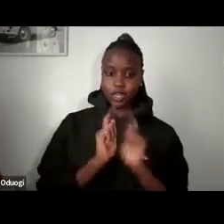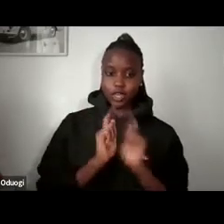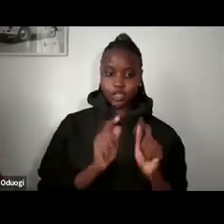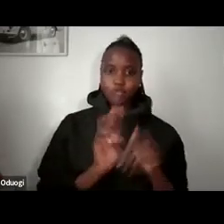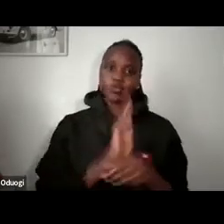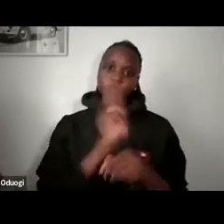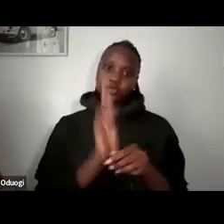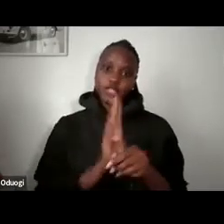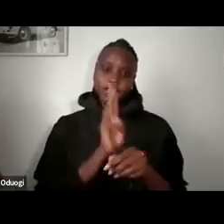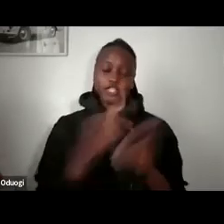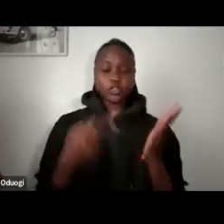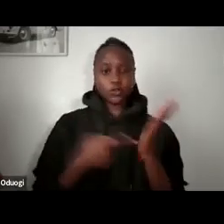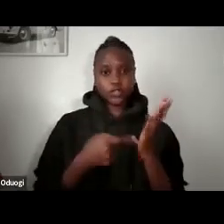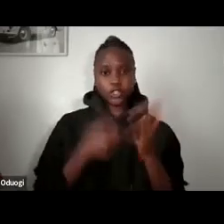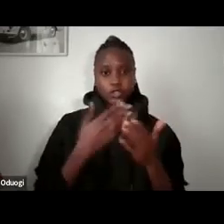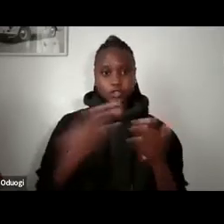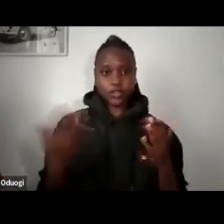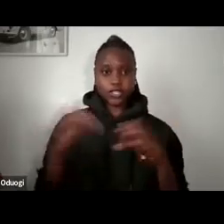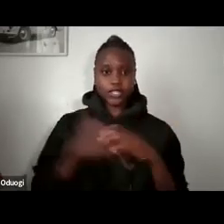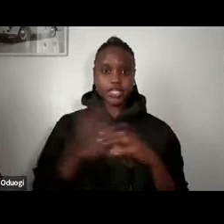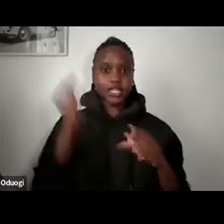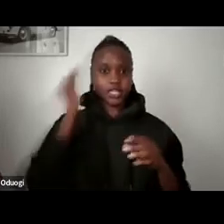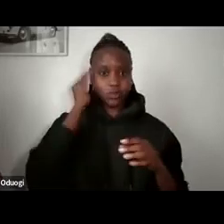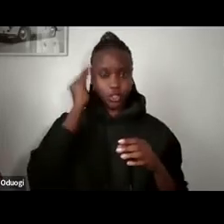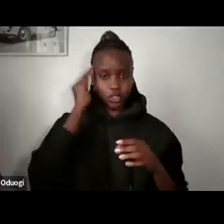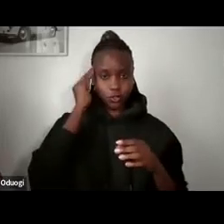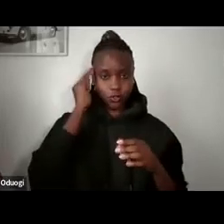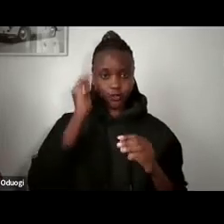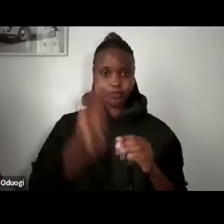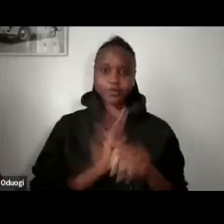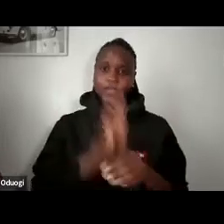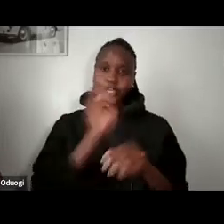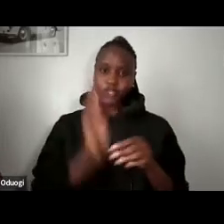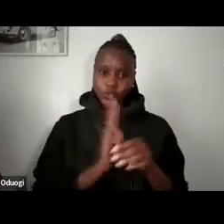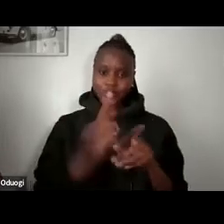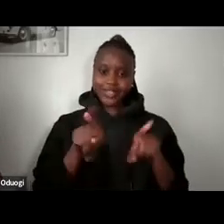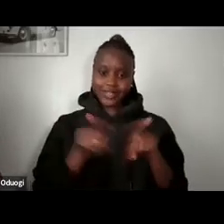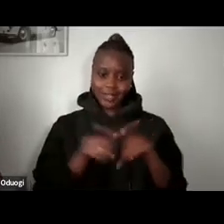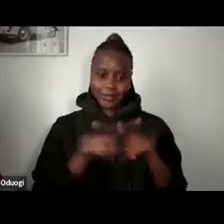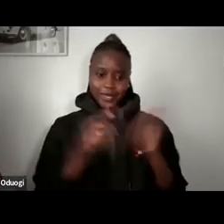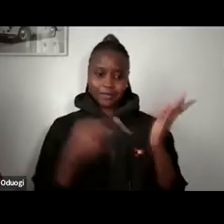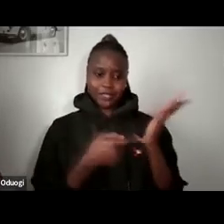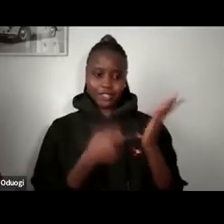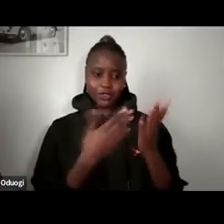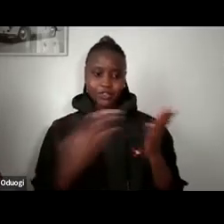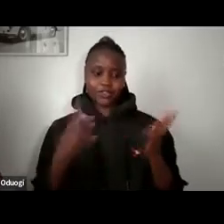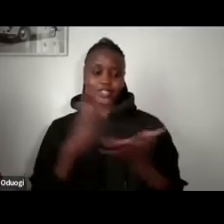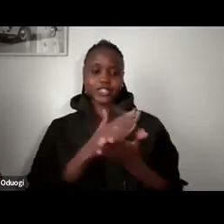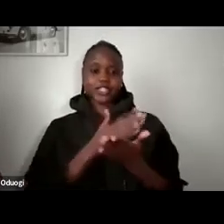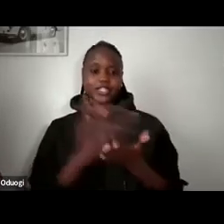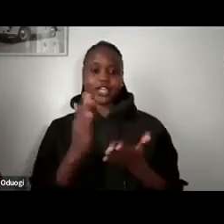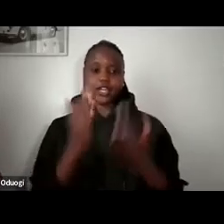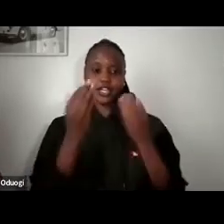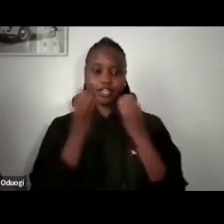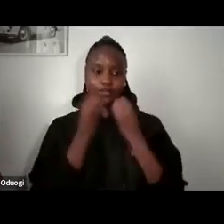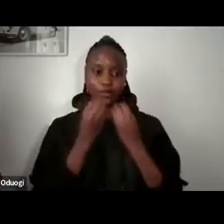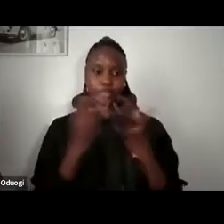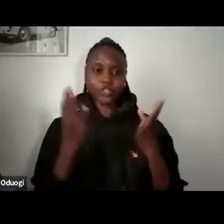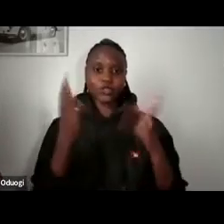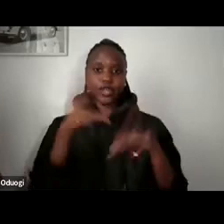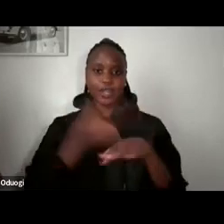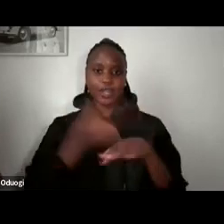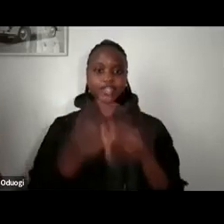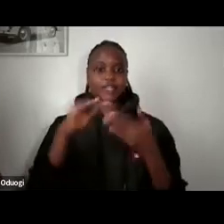digital devices in education, in terms of using the same digital devices in sharing information and getting more